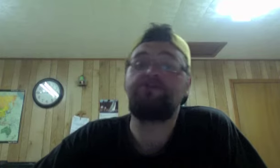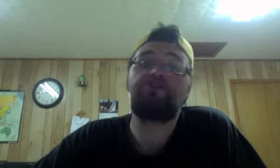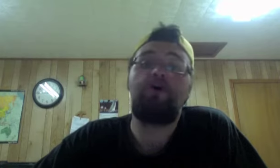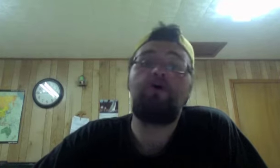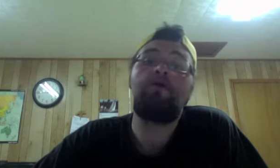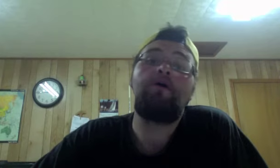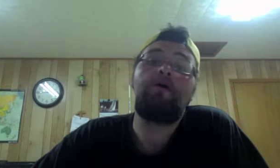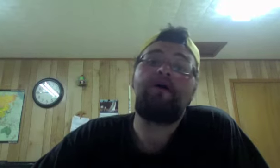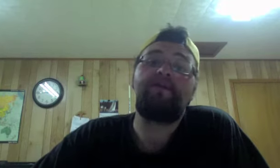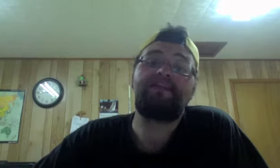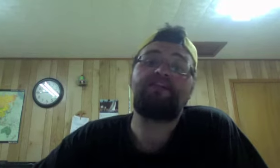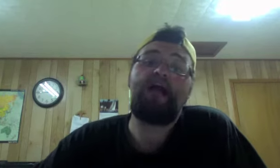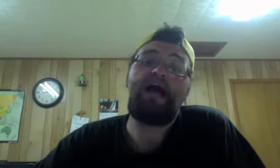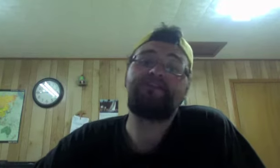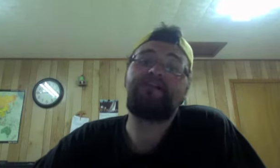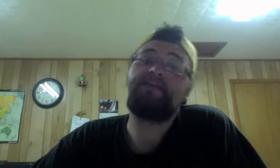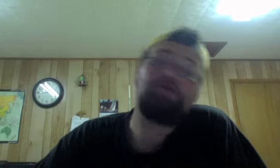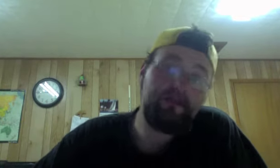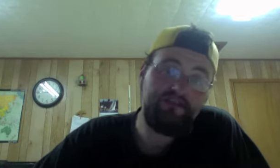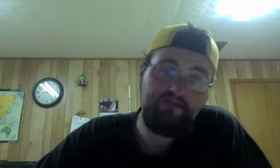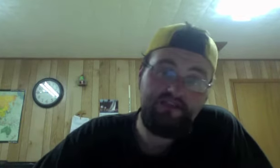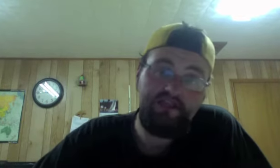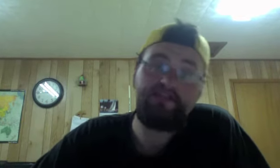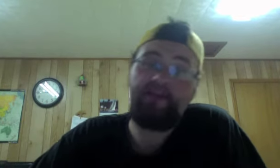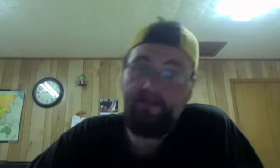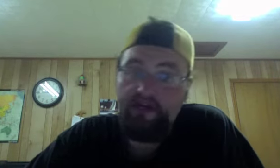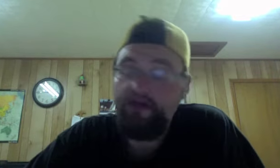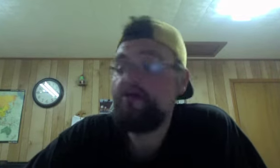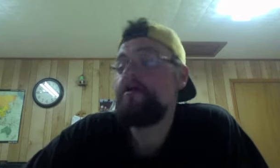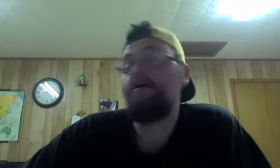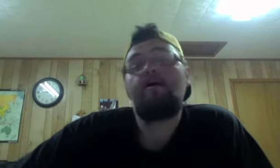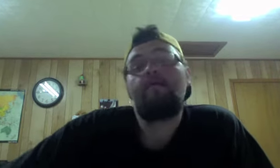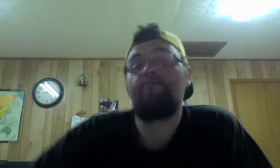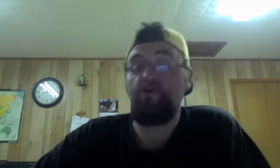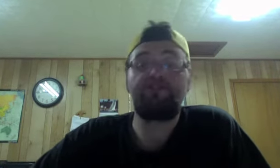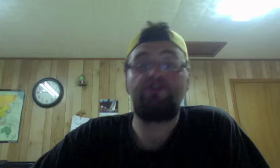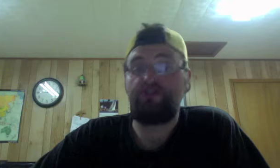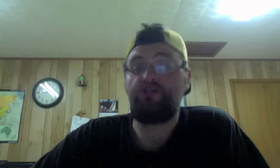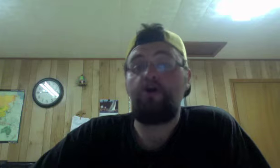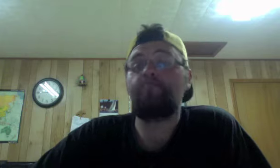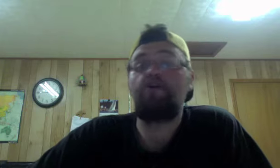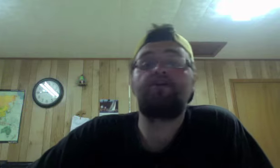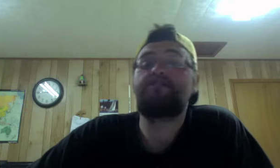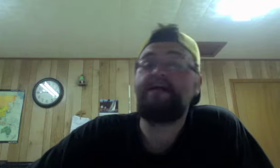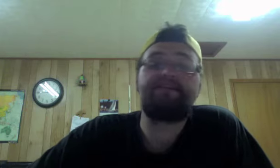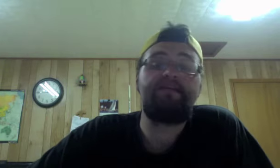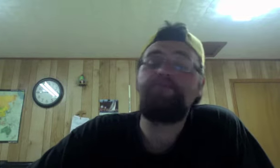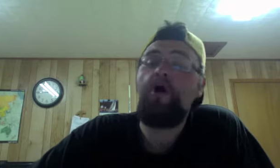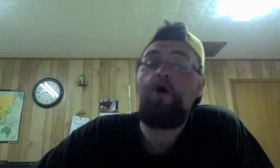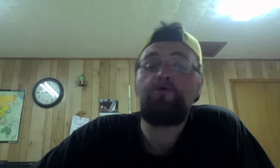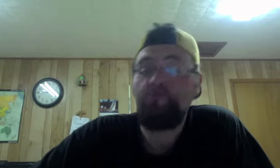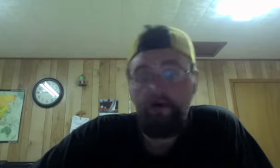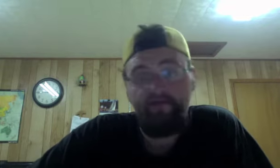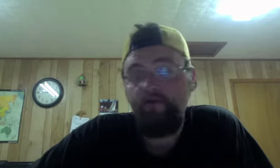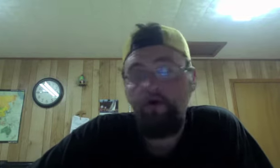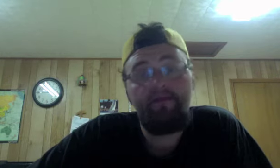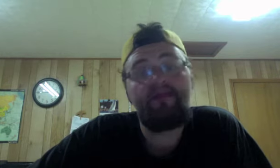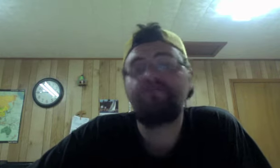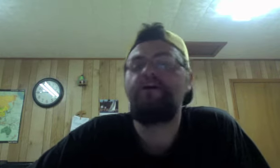show that he still has it and if he wants the preseason like me Burris looks sharp Burris that deep ball was working for him he was finding